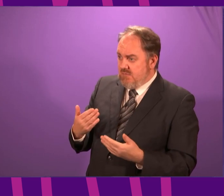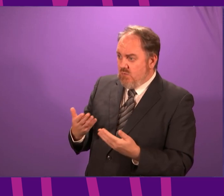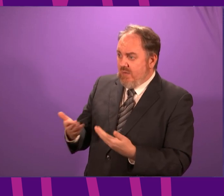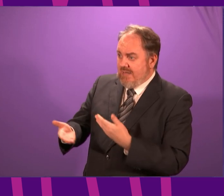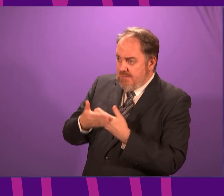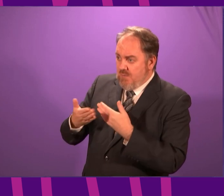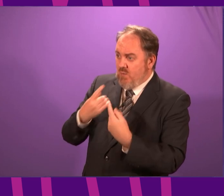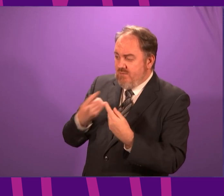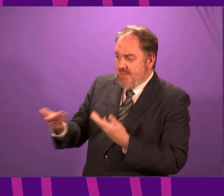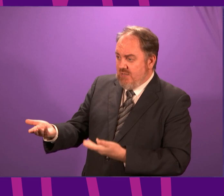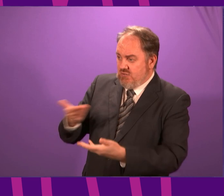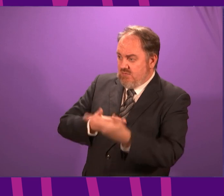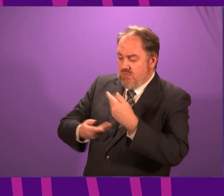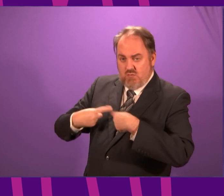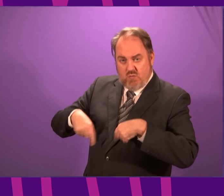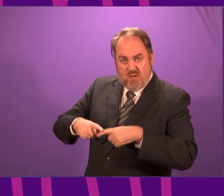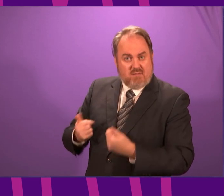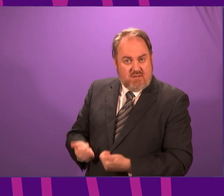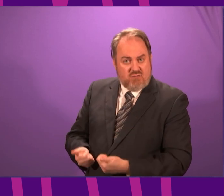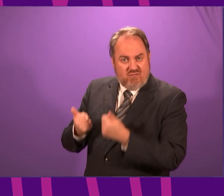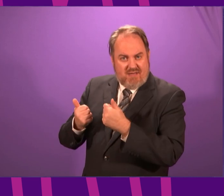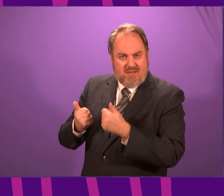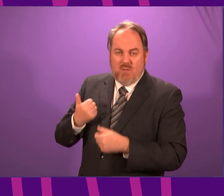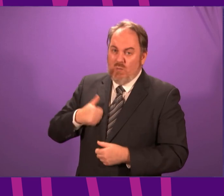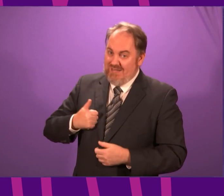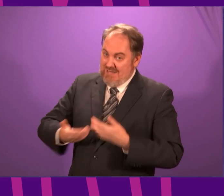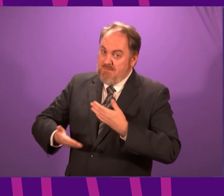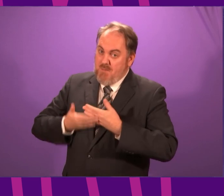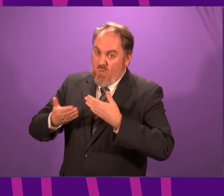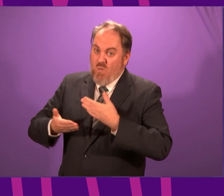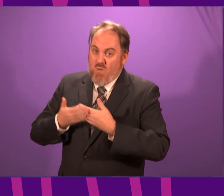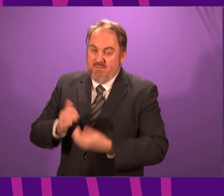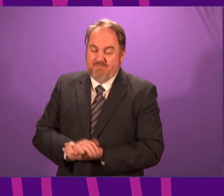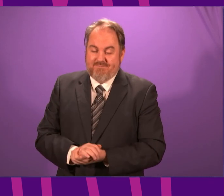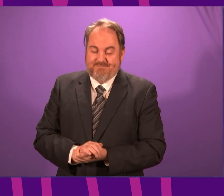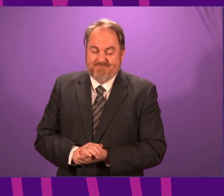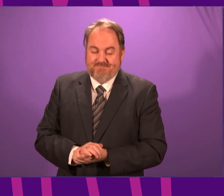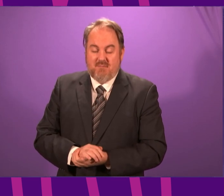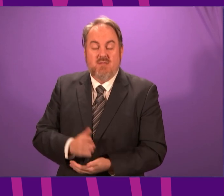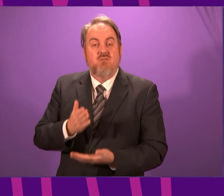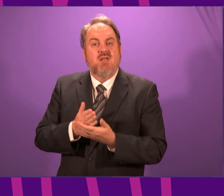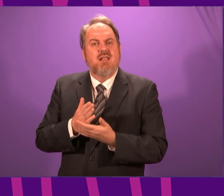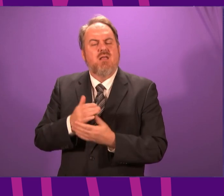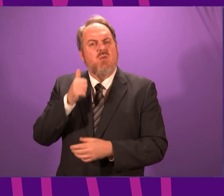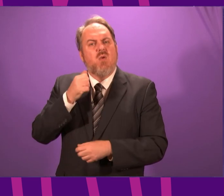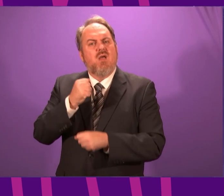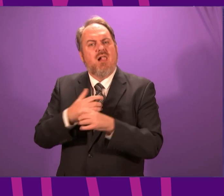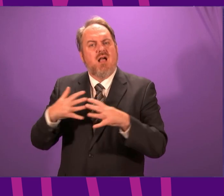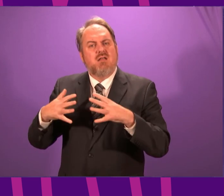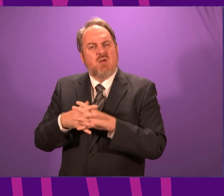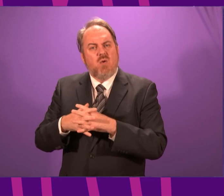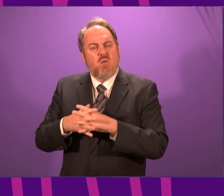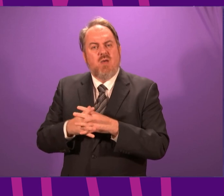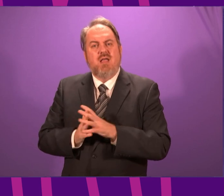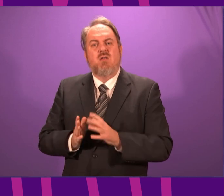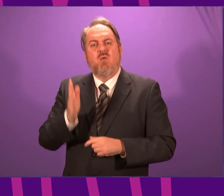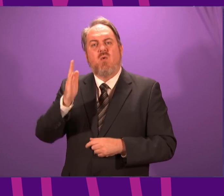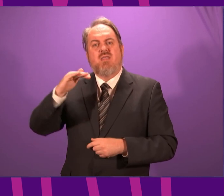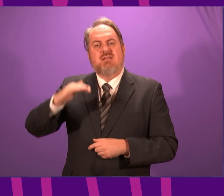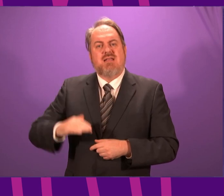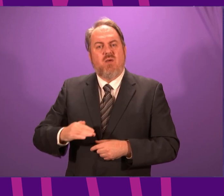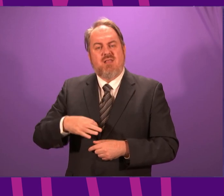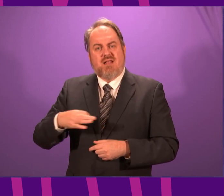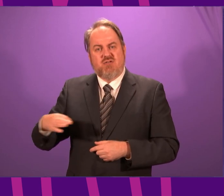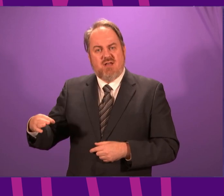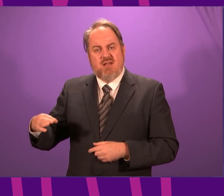we can get about that methodology is hugely welcome. For example, in Glasgow, North Lanarkshire, South Lanarkshire, West Dumbartonshire,